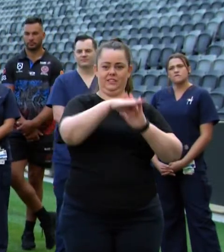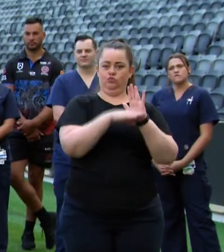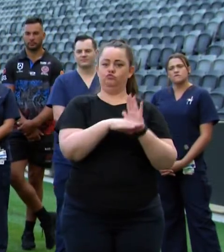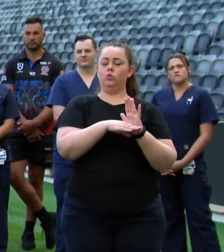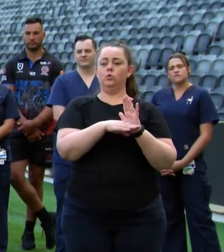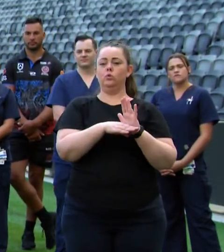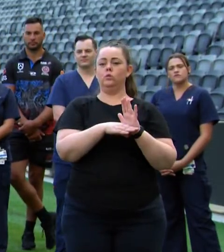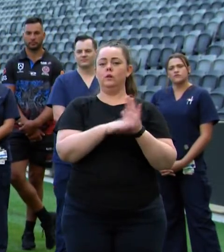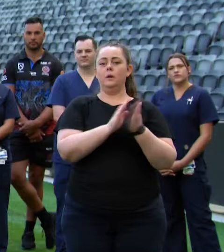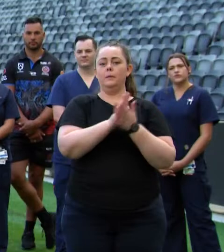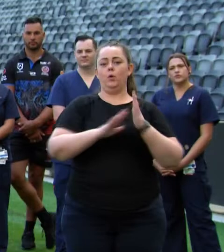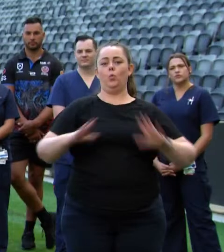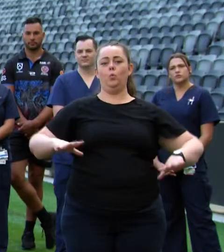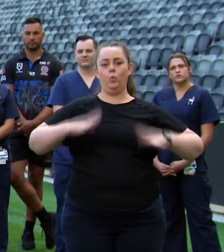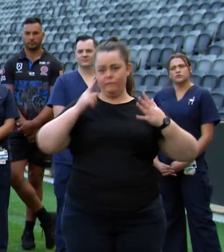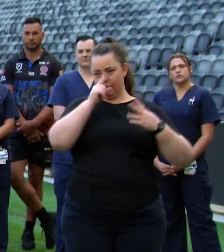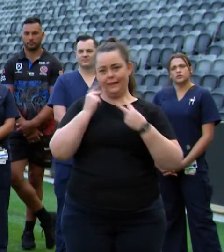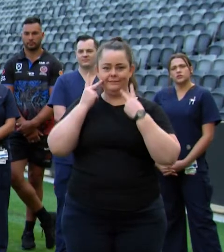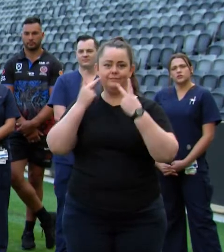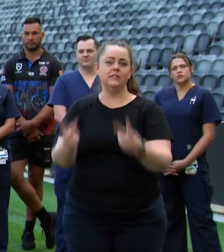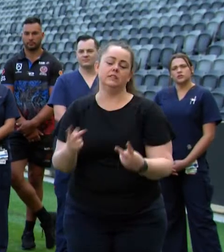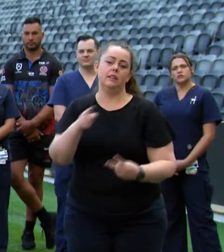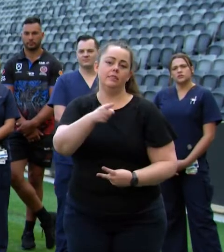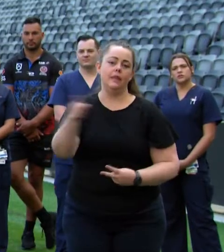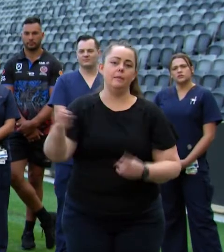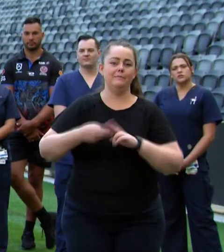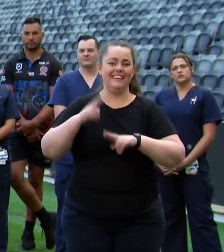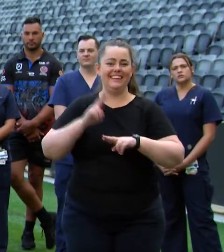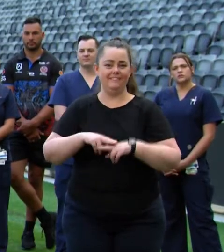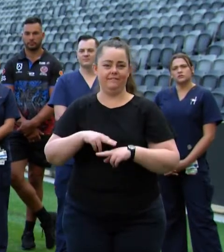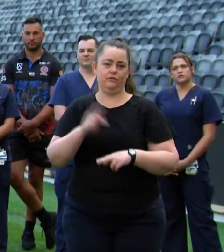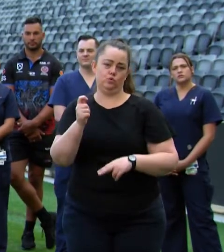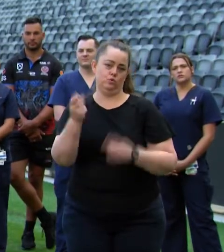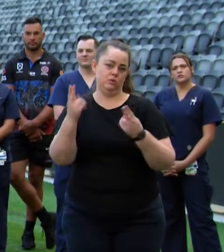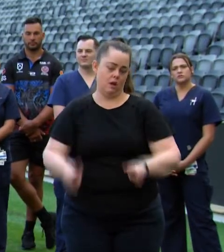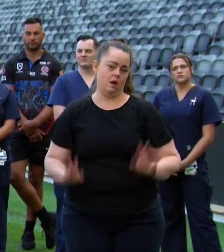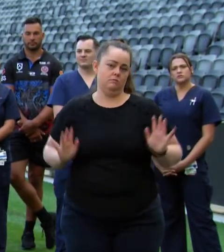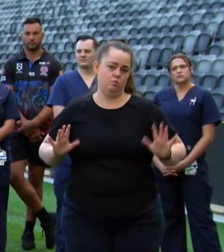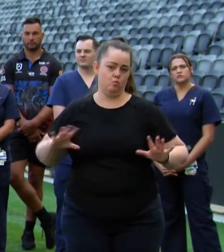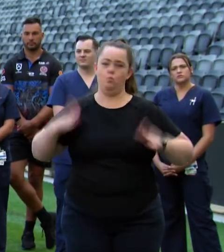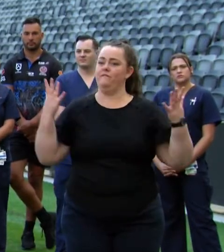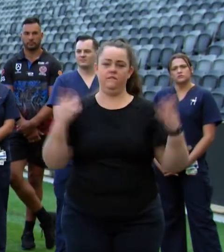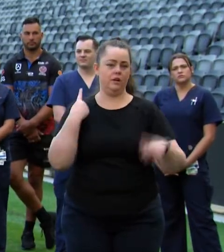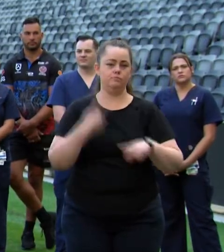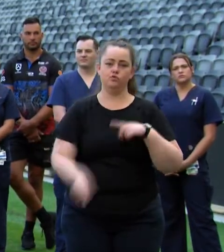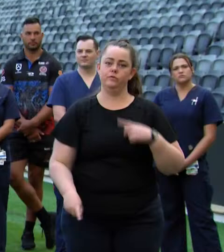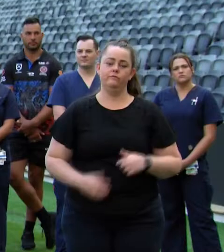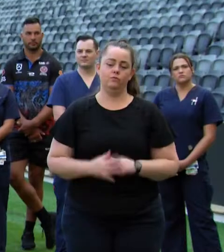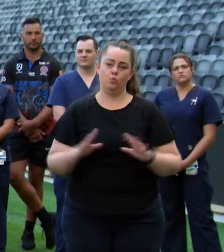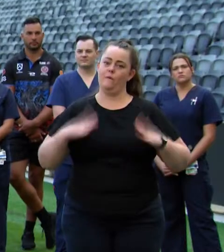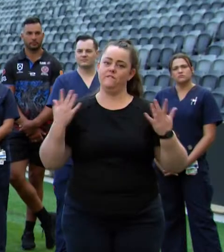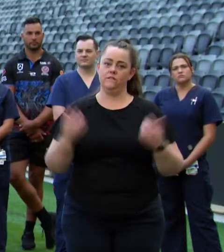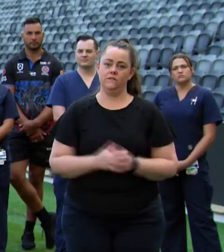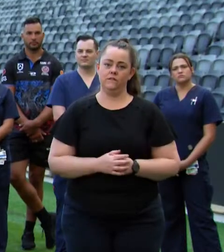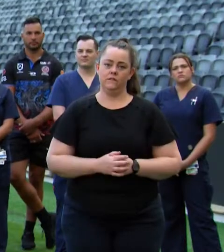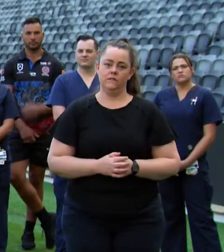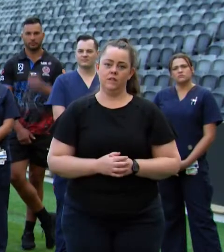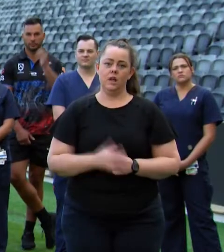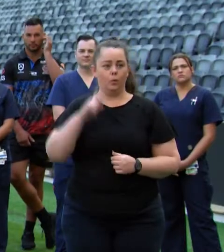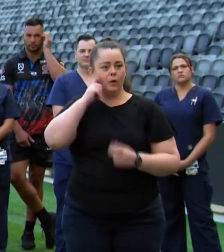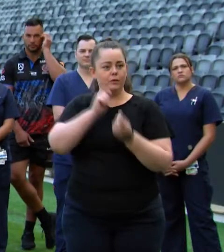visit your relatives based on that care and compassion. And look, if it needs some more work, we'll do it as we go, because we're in a pandemic and that's what